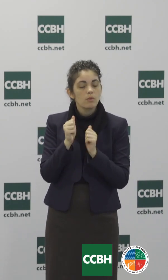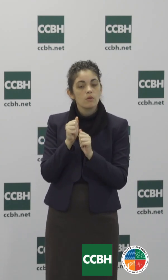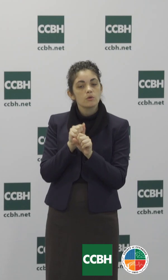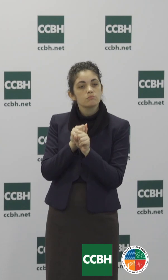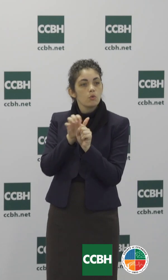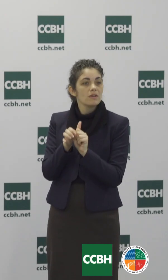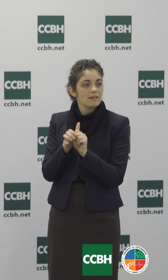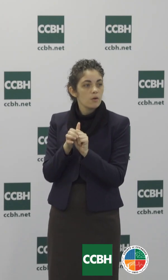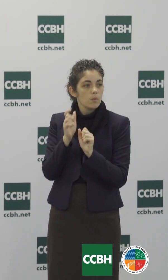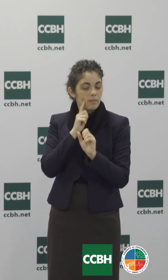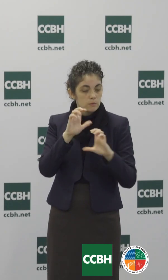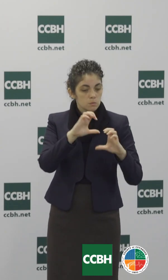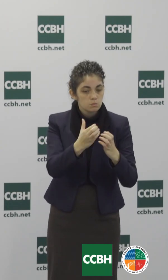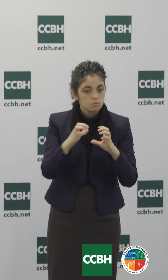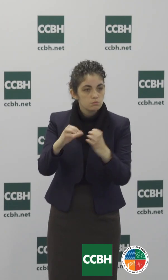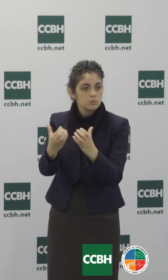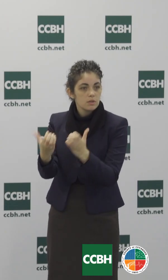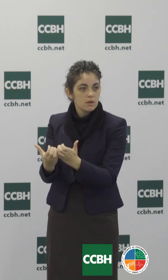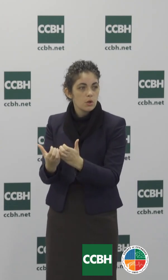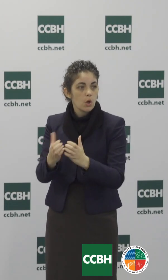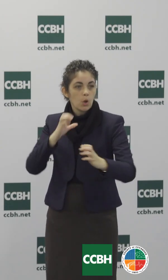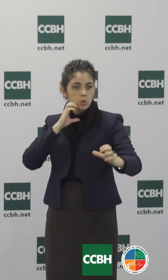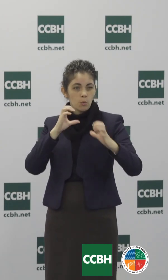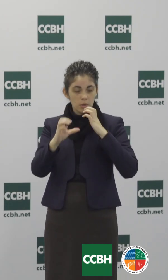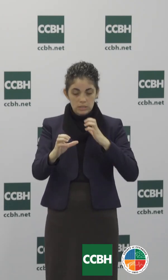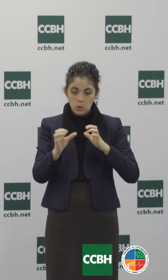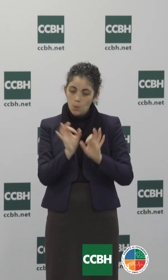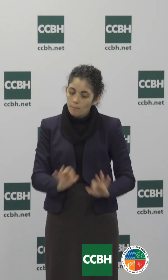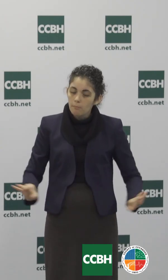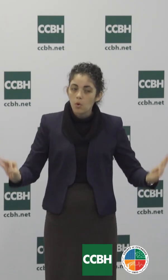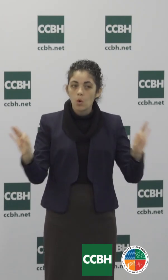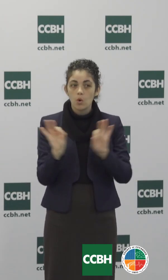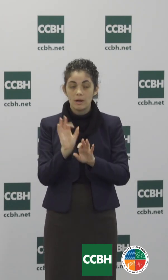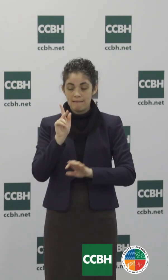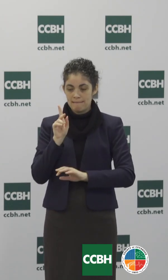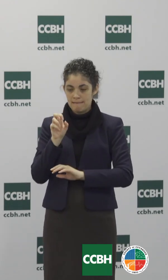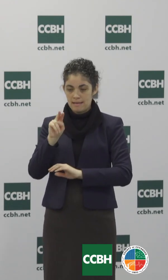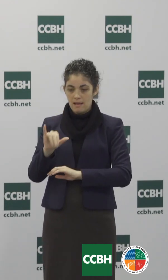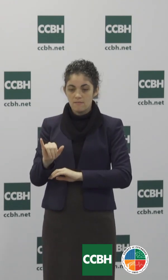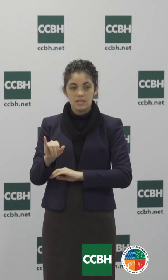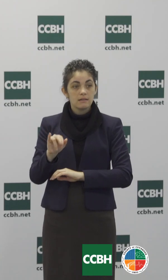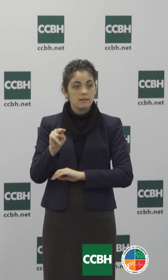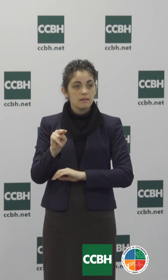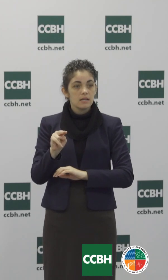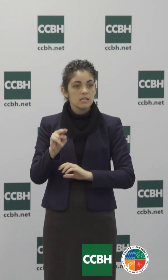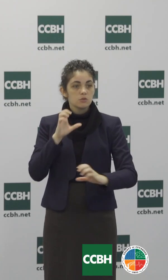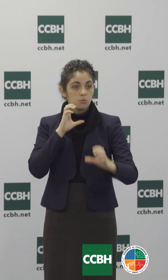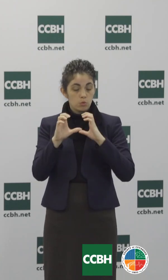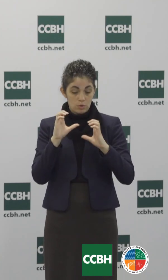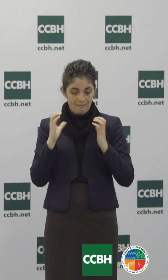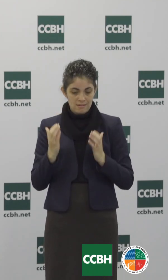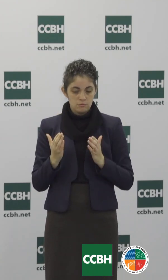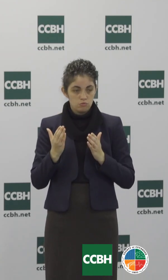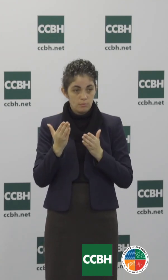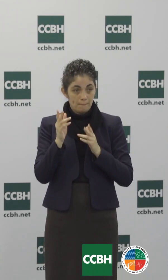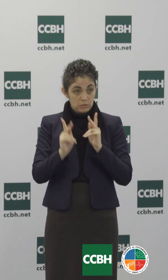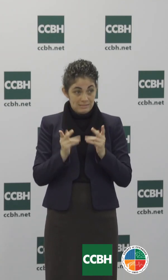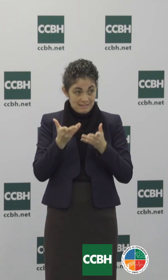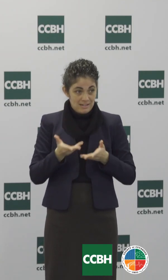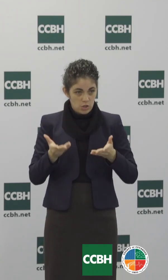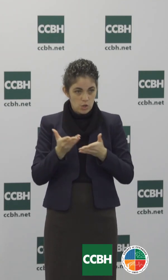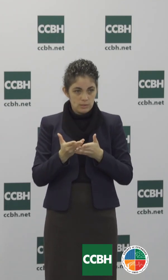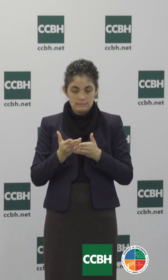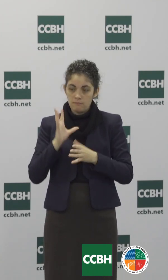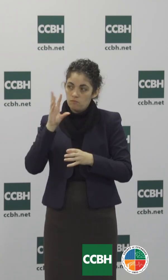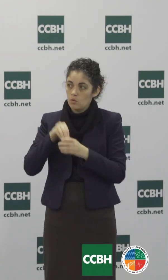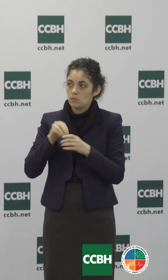COVID-19 with a cluster is that we talk about communications. And Kevin, our communications officer, is a part of every single one of those calls. And I